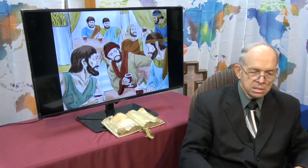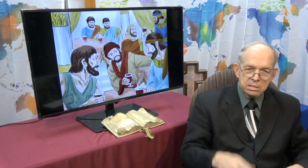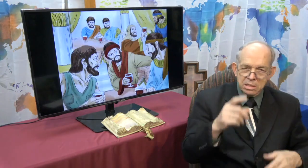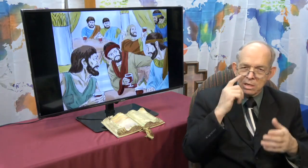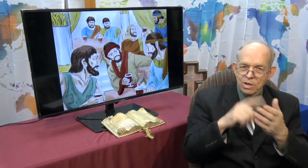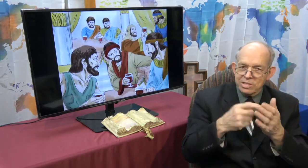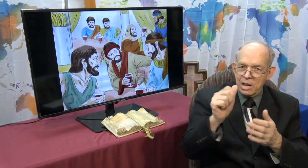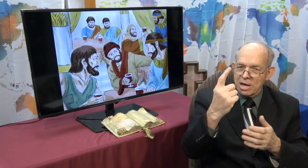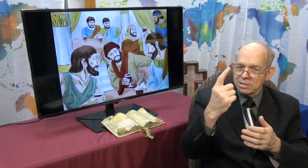You know, gentlemen,